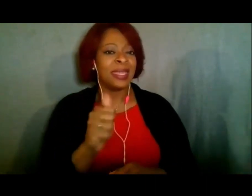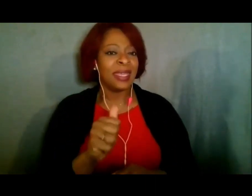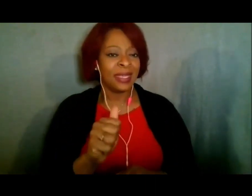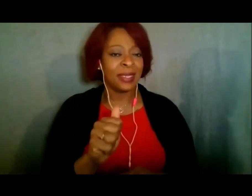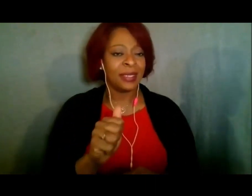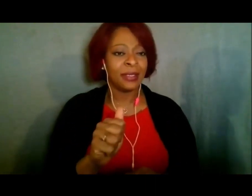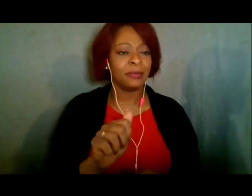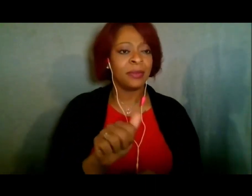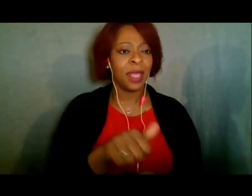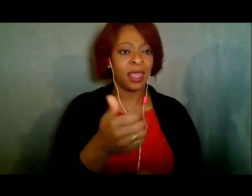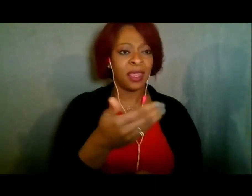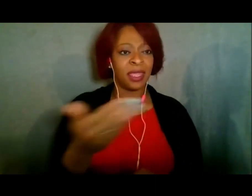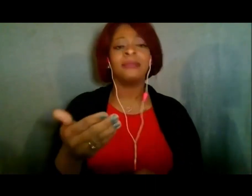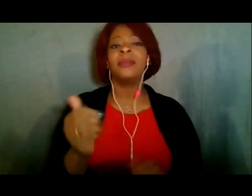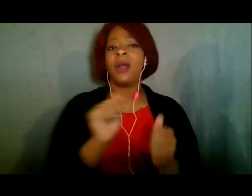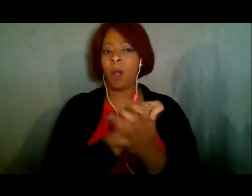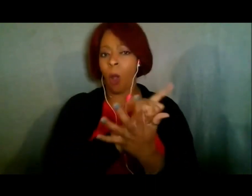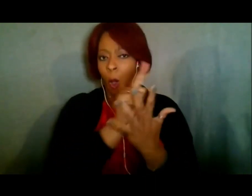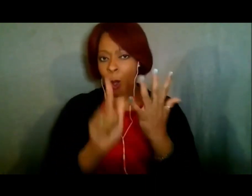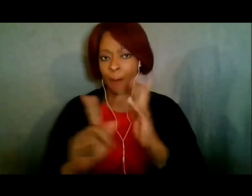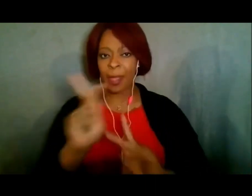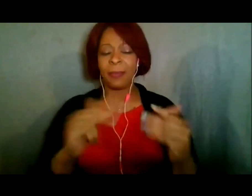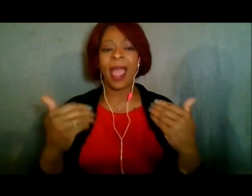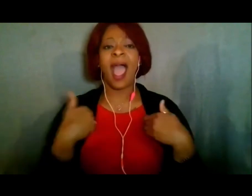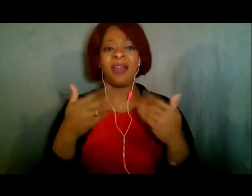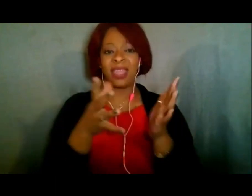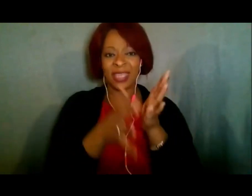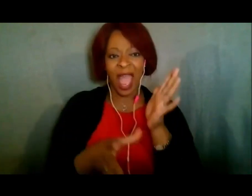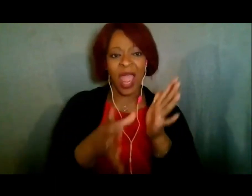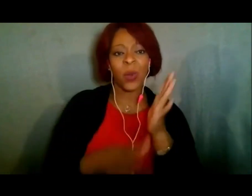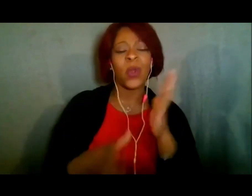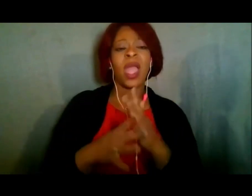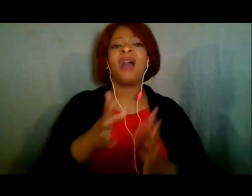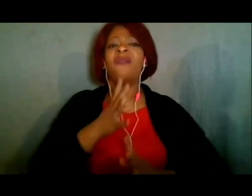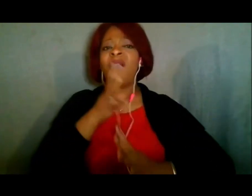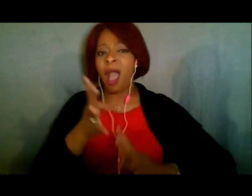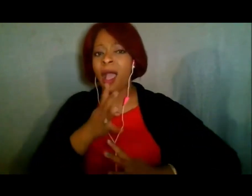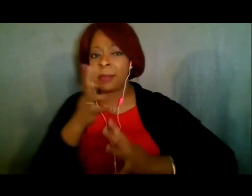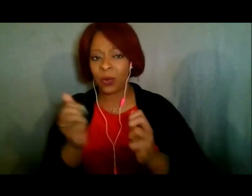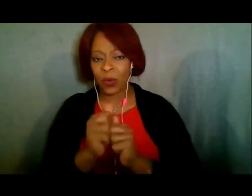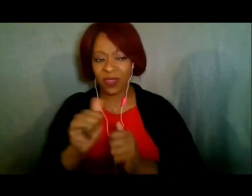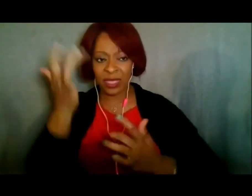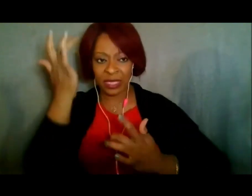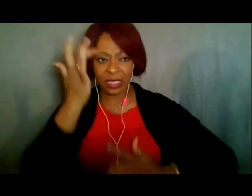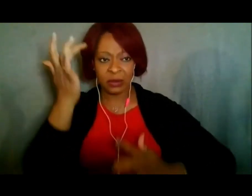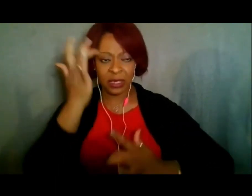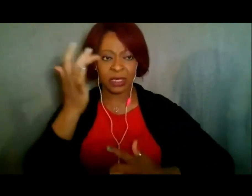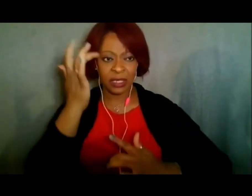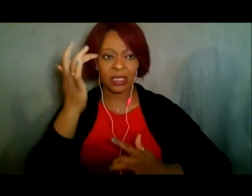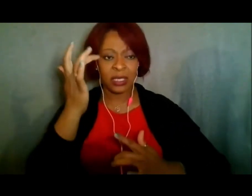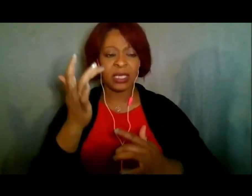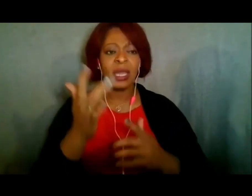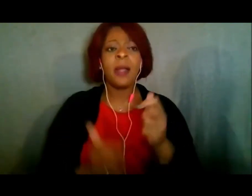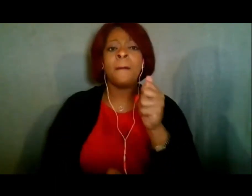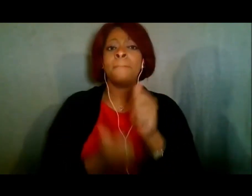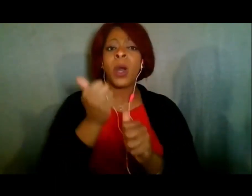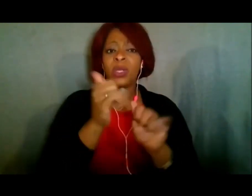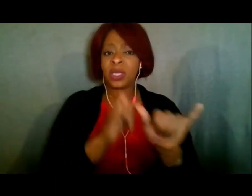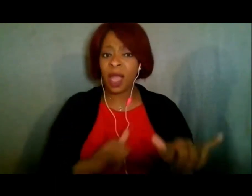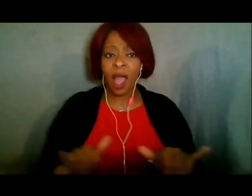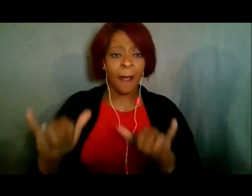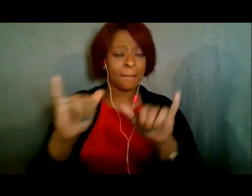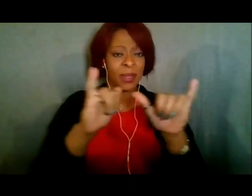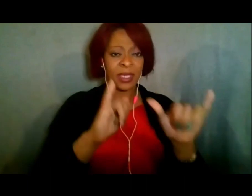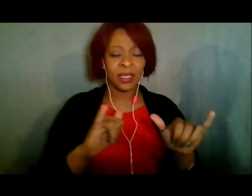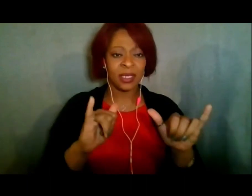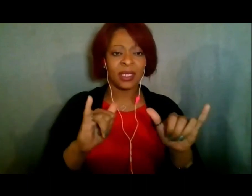Yeah, all of the above. People do have diarrhea and vomiting with this illness. The most common, however,